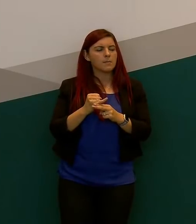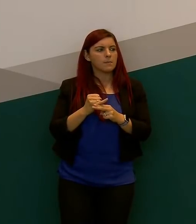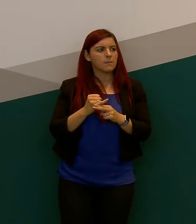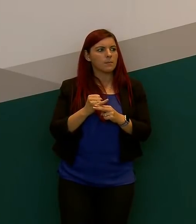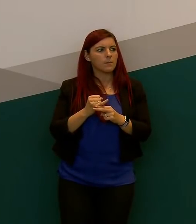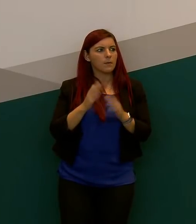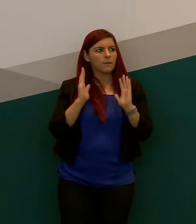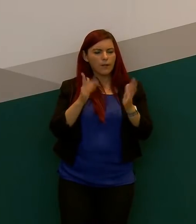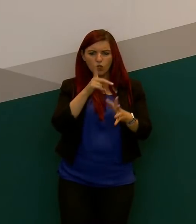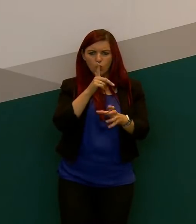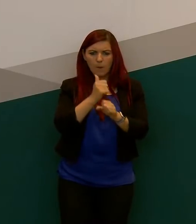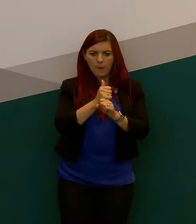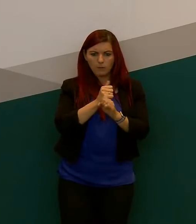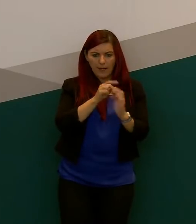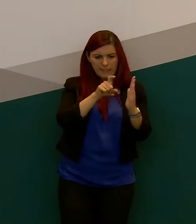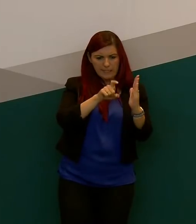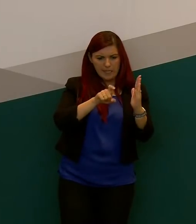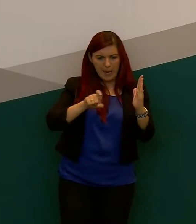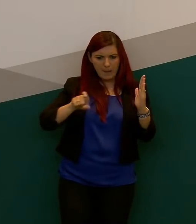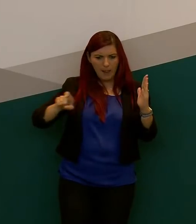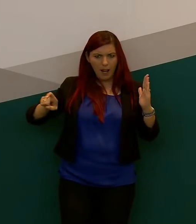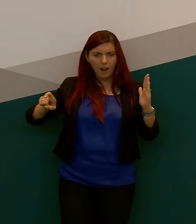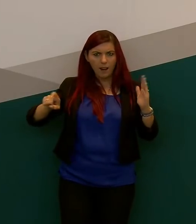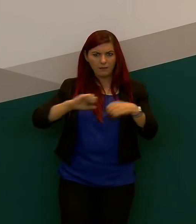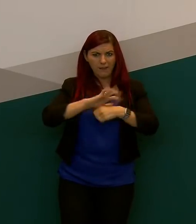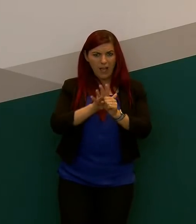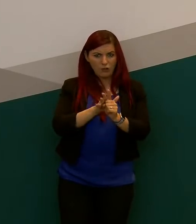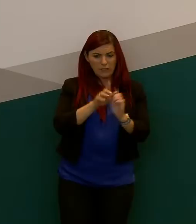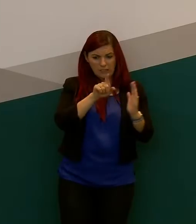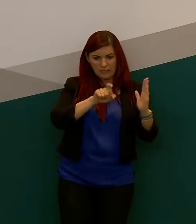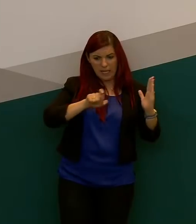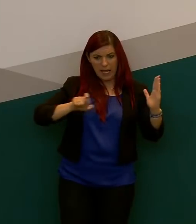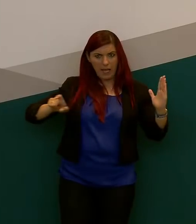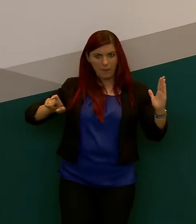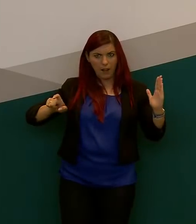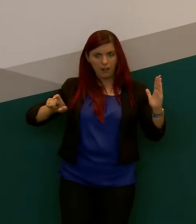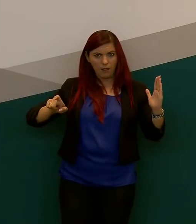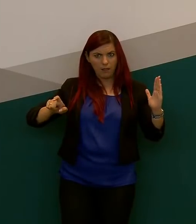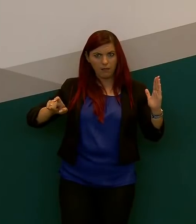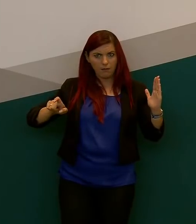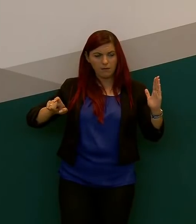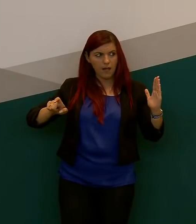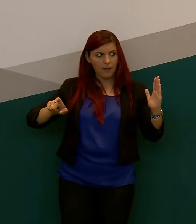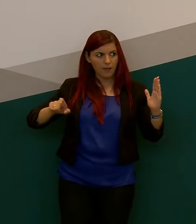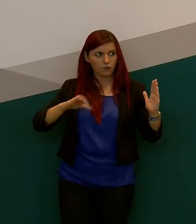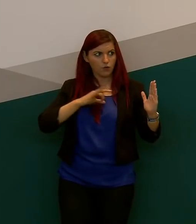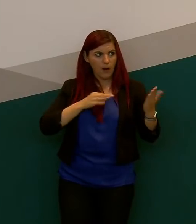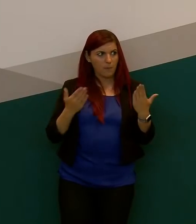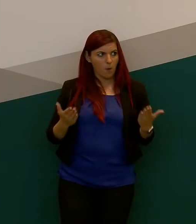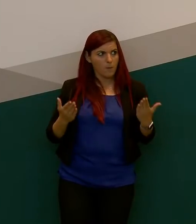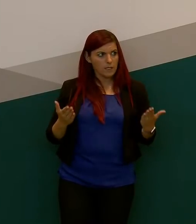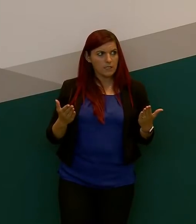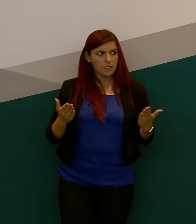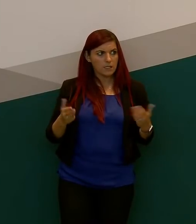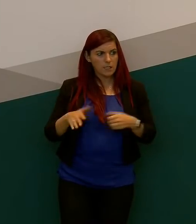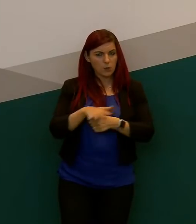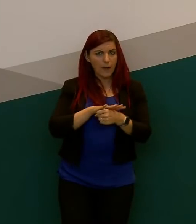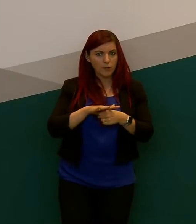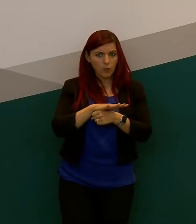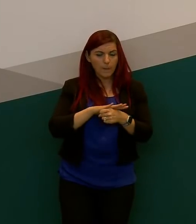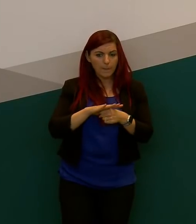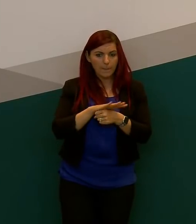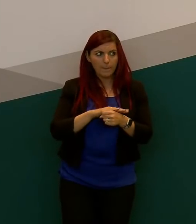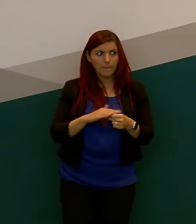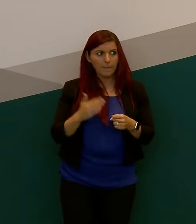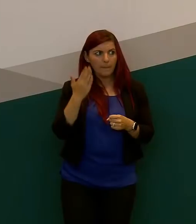talking about how stable the virus is currently and how, I think you said, we're in a good position currently at the moment. And on the face of